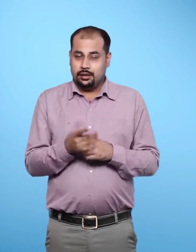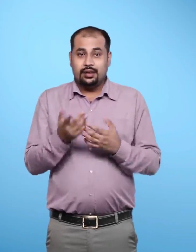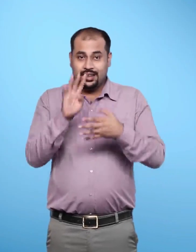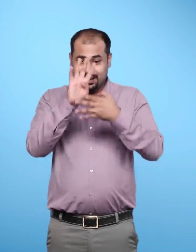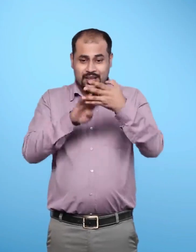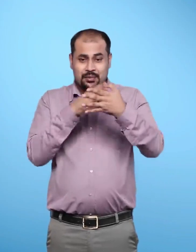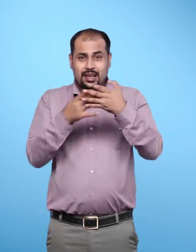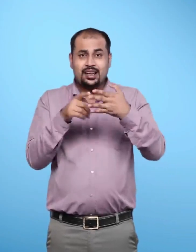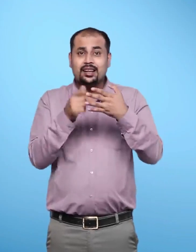She paid back